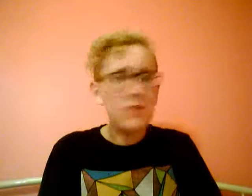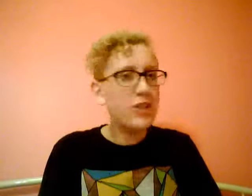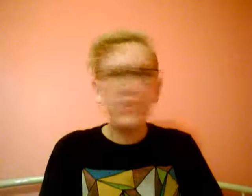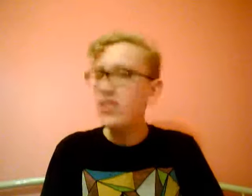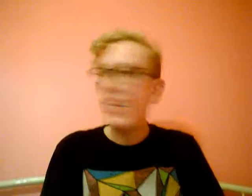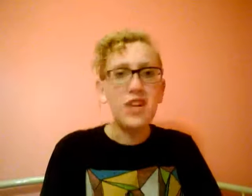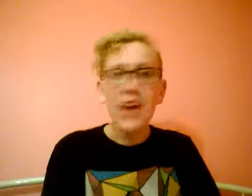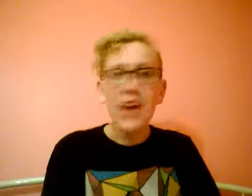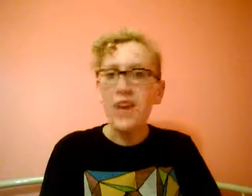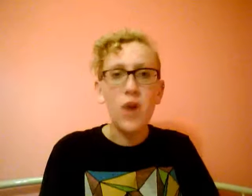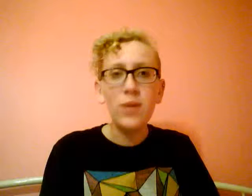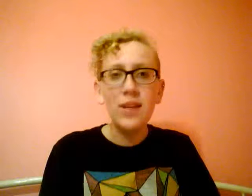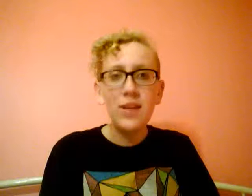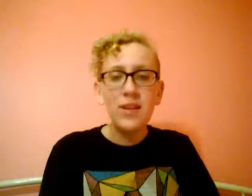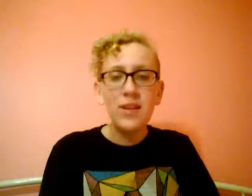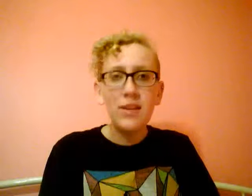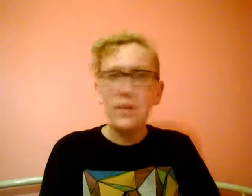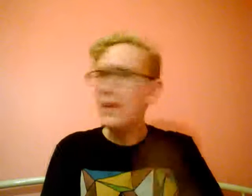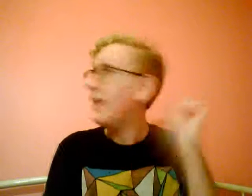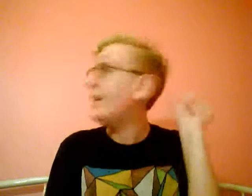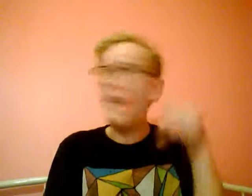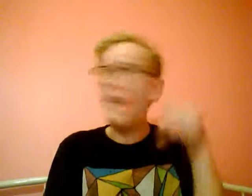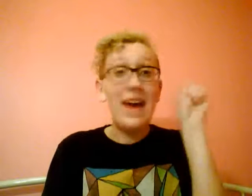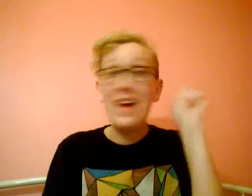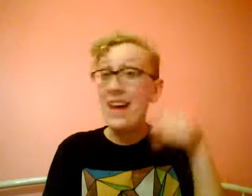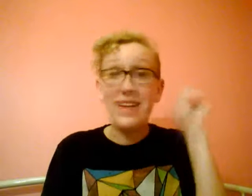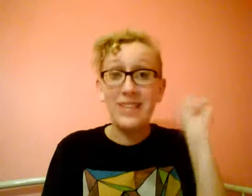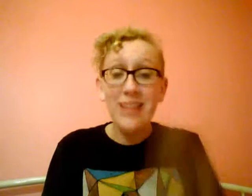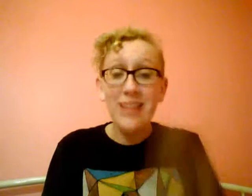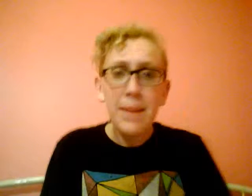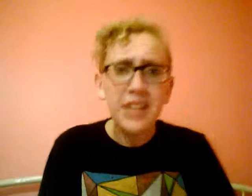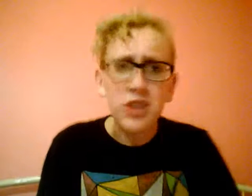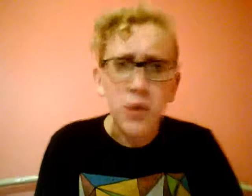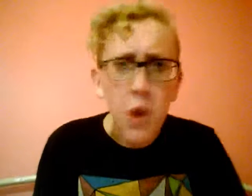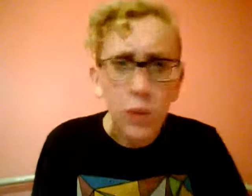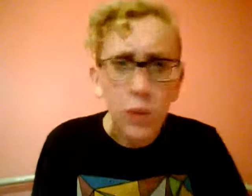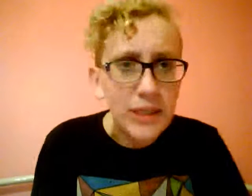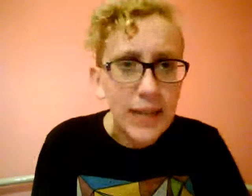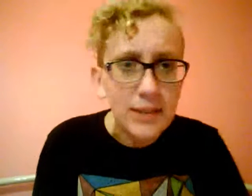were shaking your head no, be like, yes, like that makes no sense.